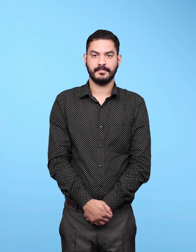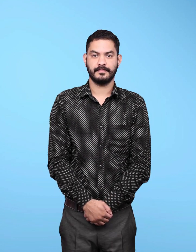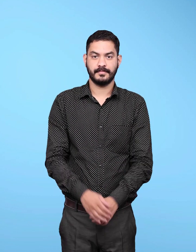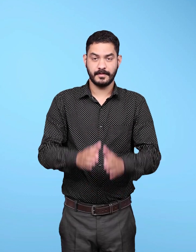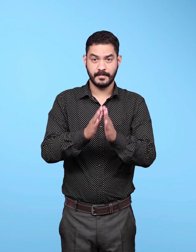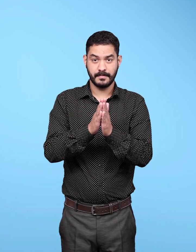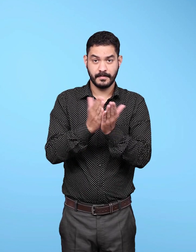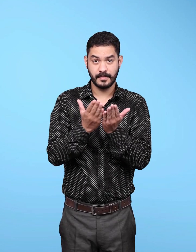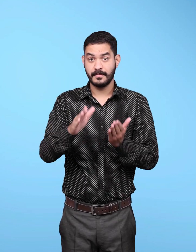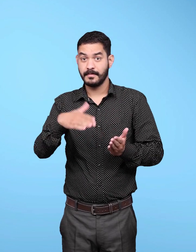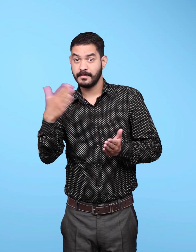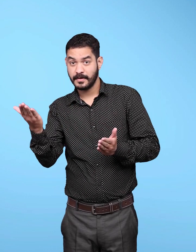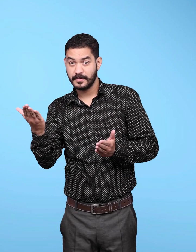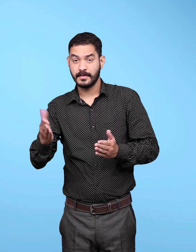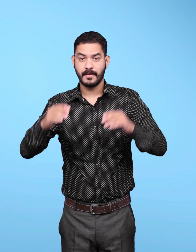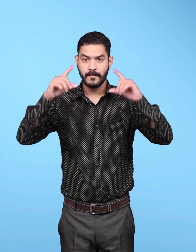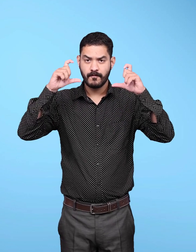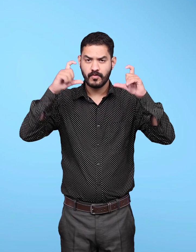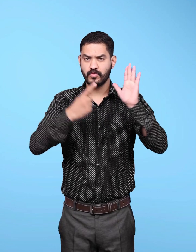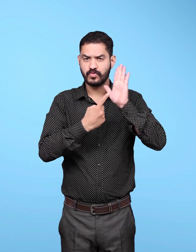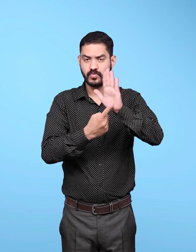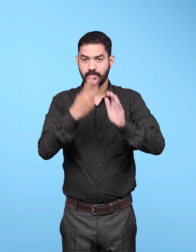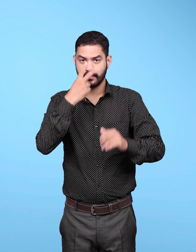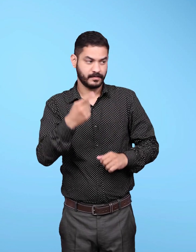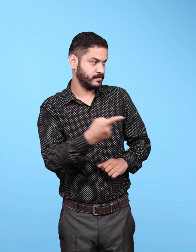On the right-hand side of this page, a picture is shown.